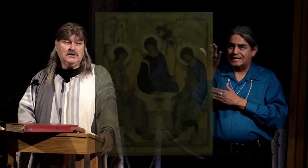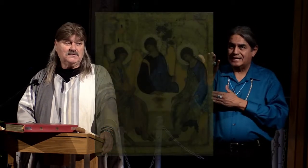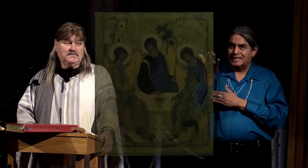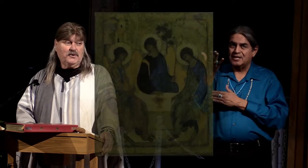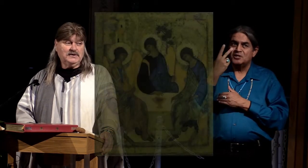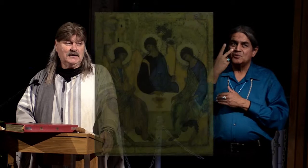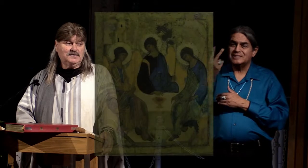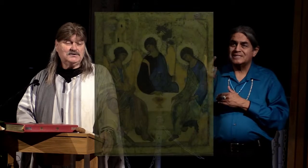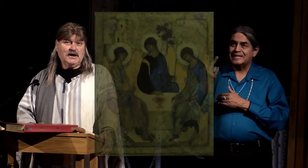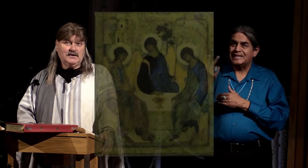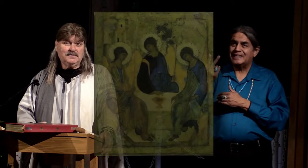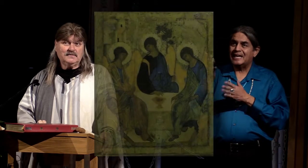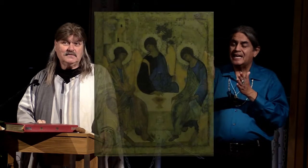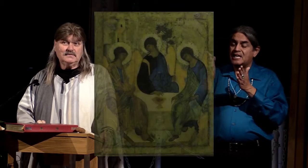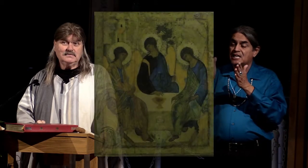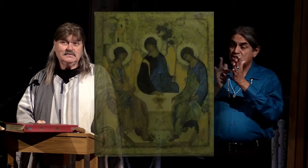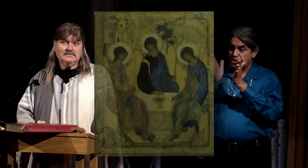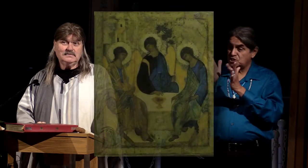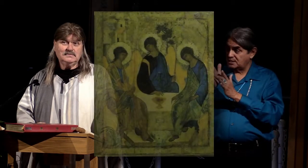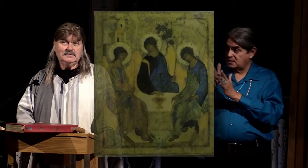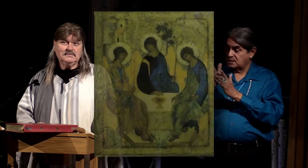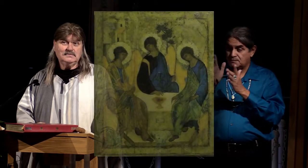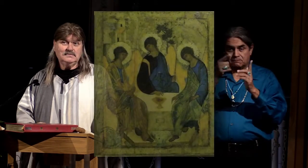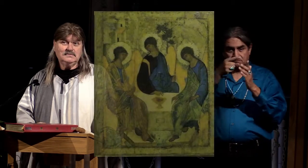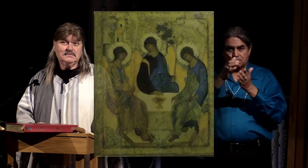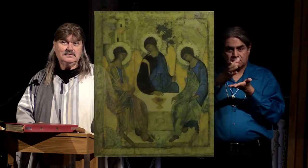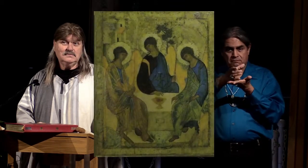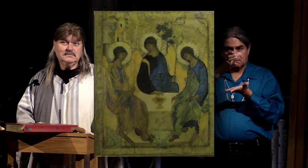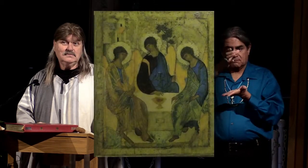You see, Jesus is pointing at his chalice.